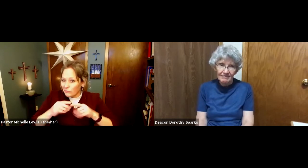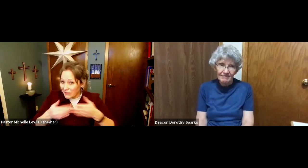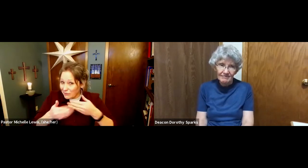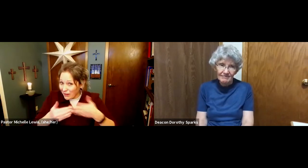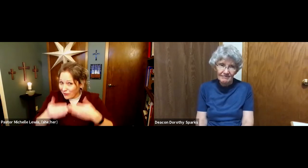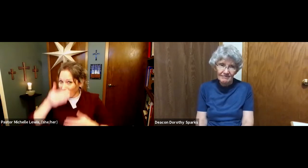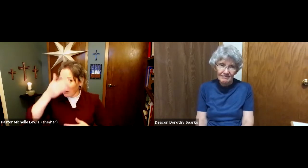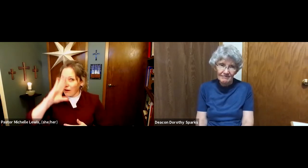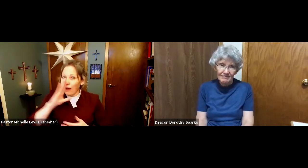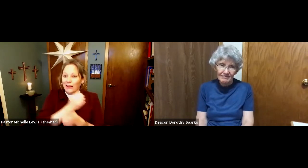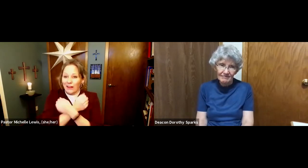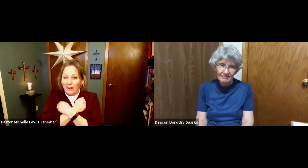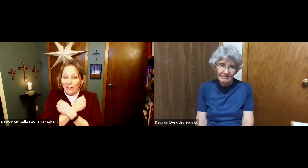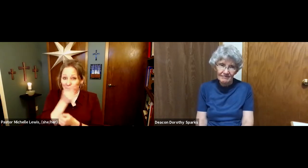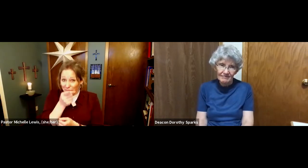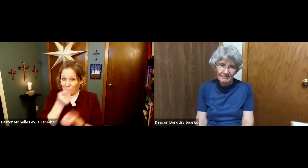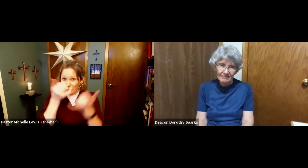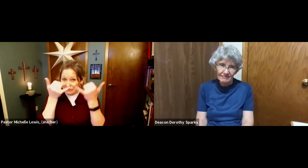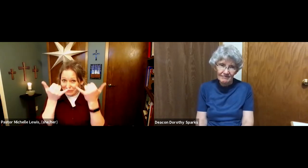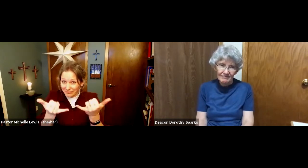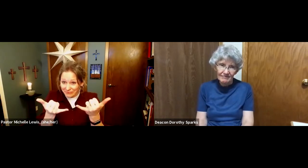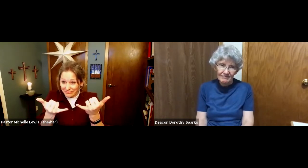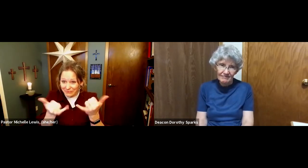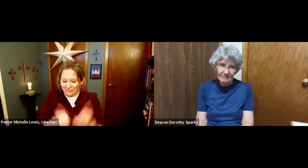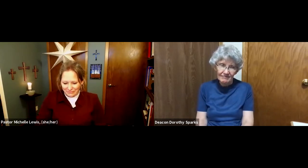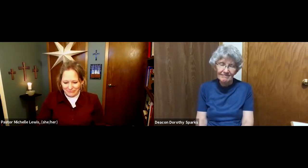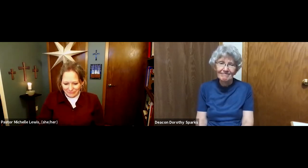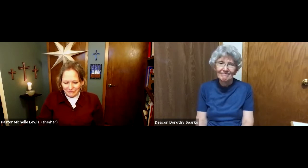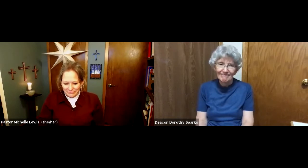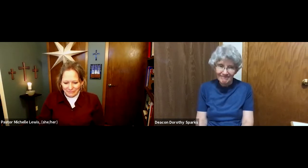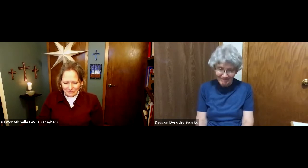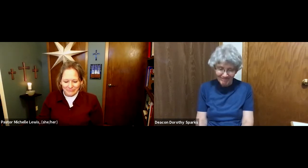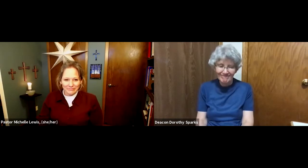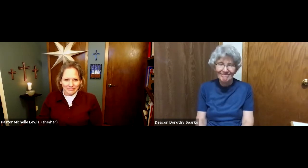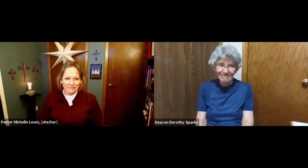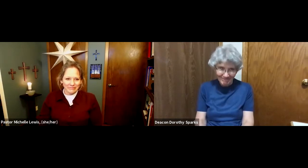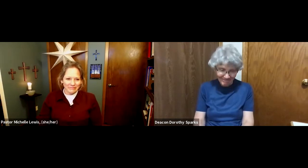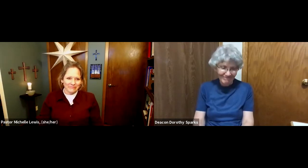that reminder is that God loves you now.